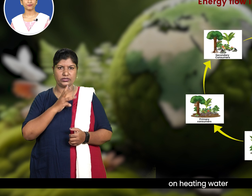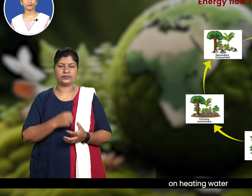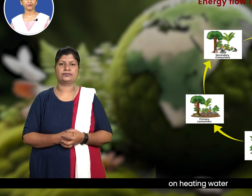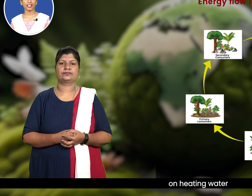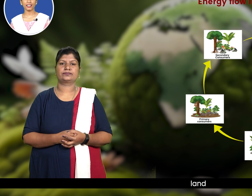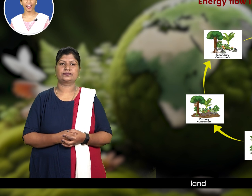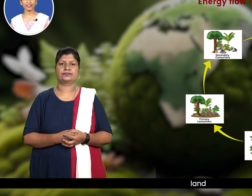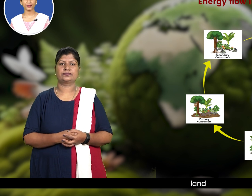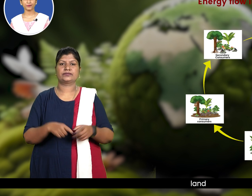land,